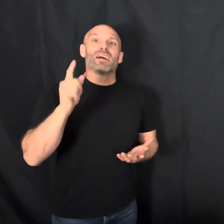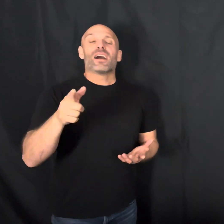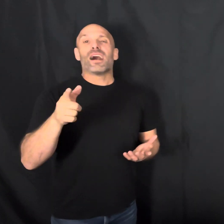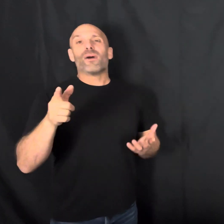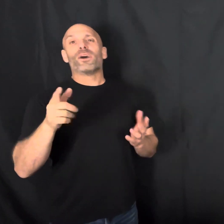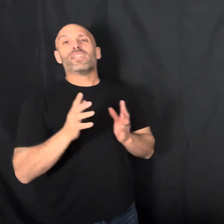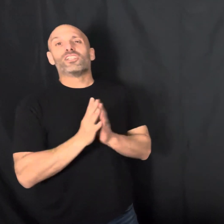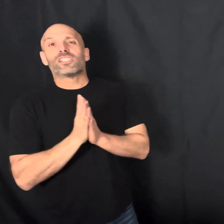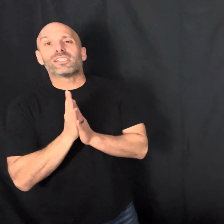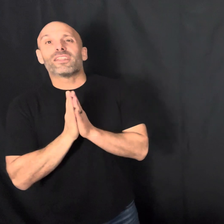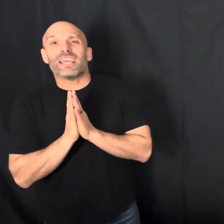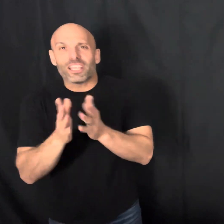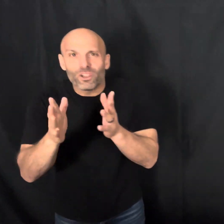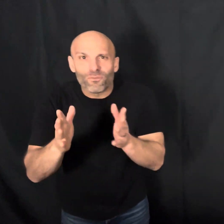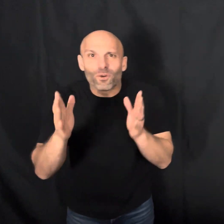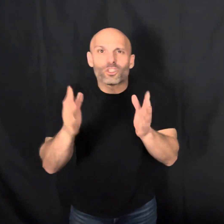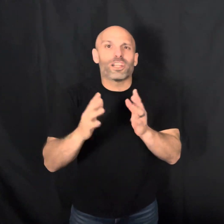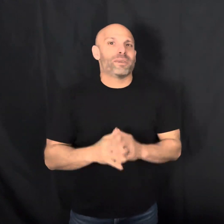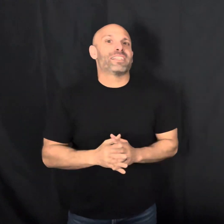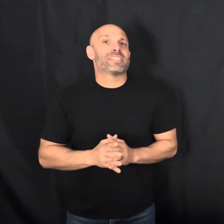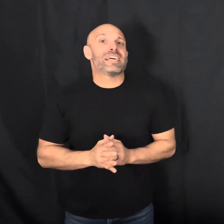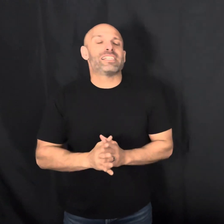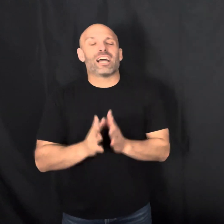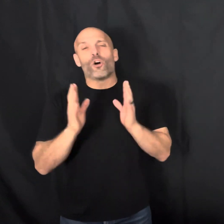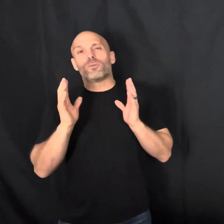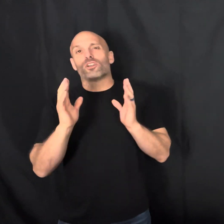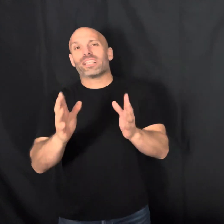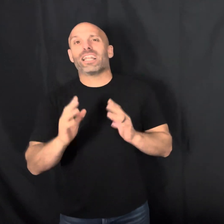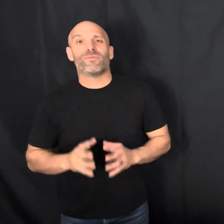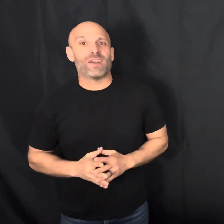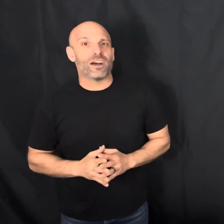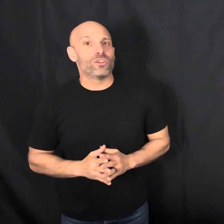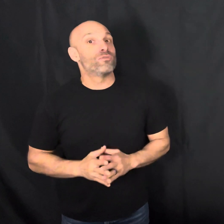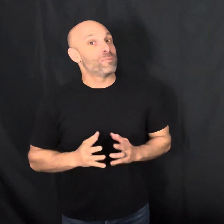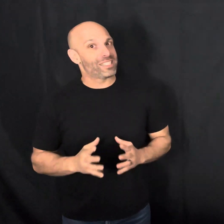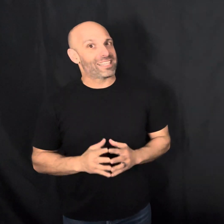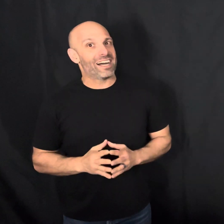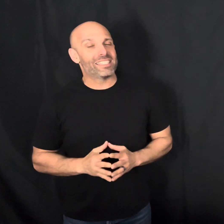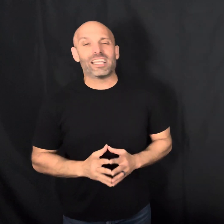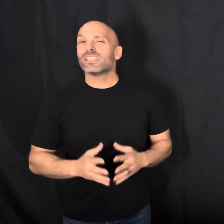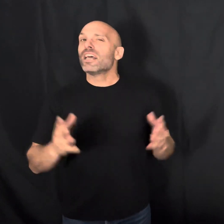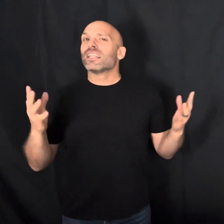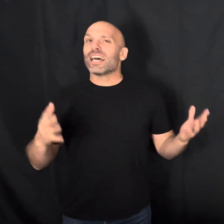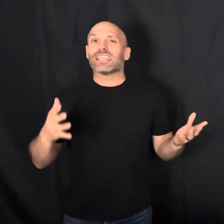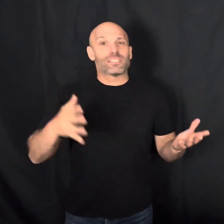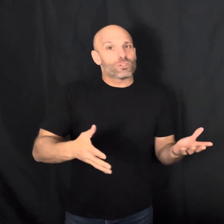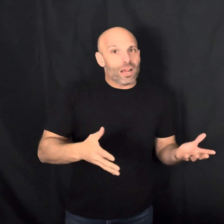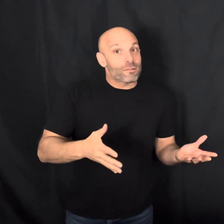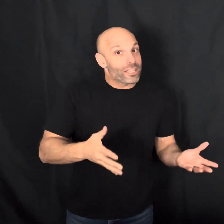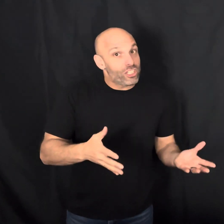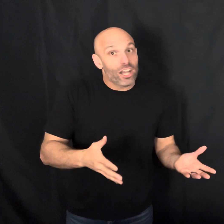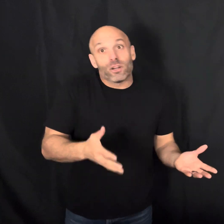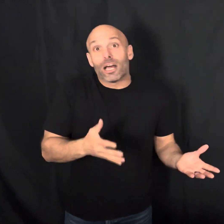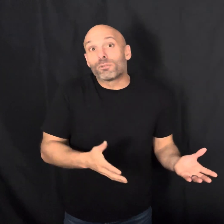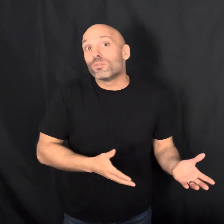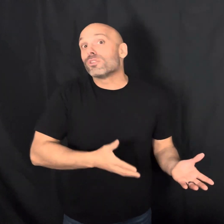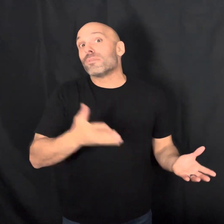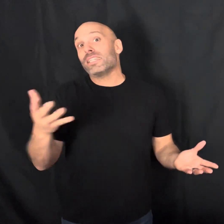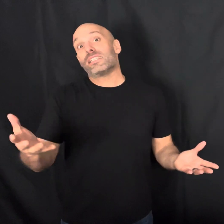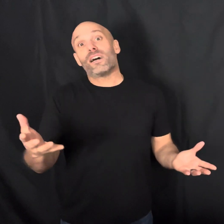I wanted to just thank you for joining me on this lesson. I hope you're getting value from this content. Like and subscribe to my channel. It helps boost my stuff